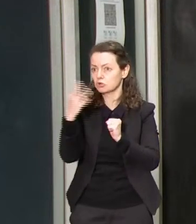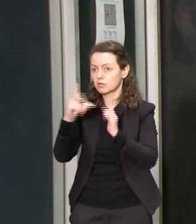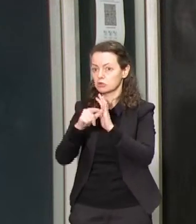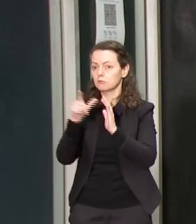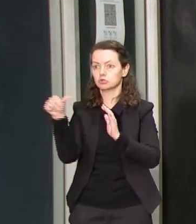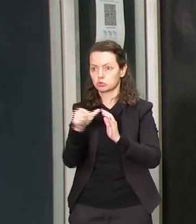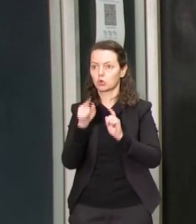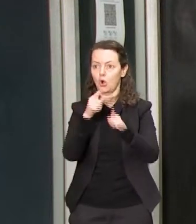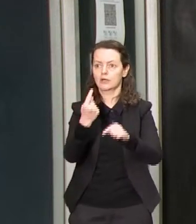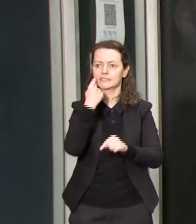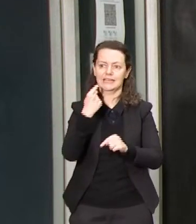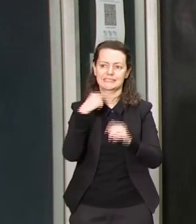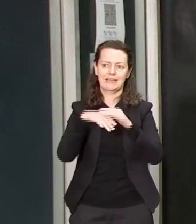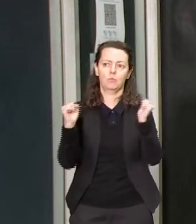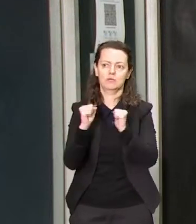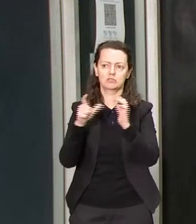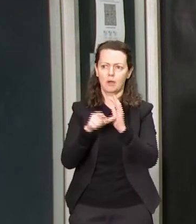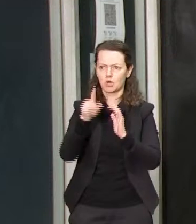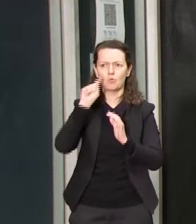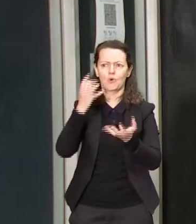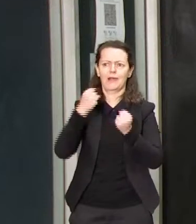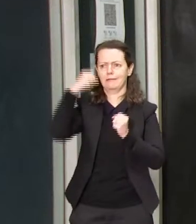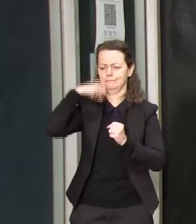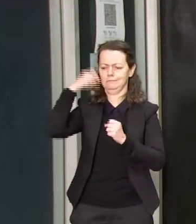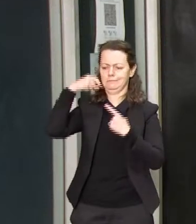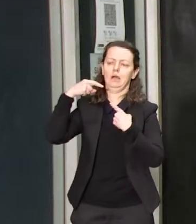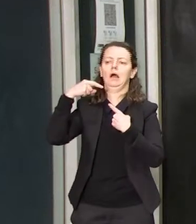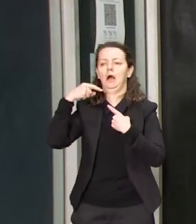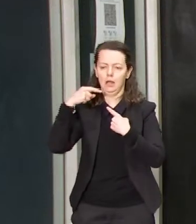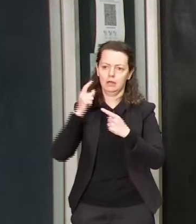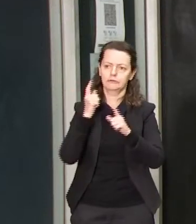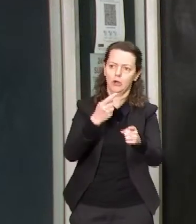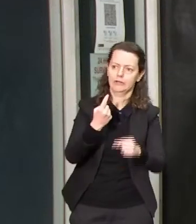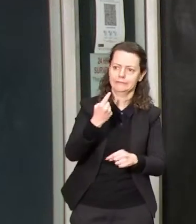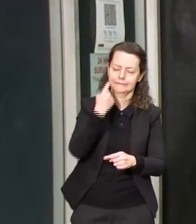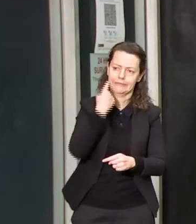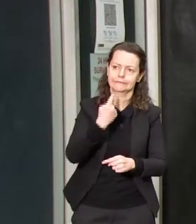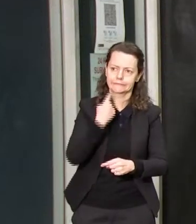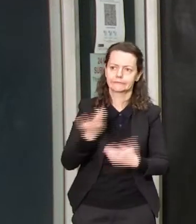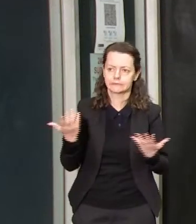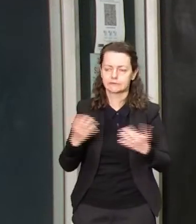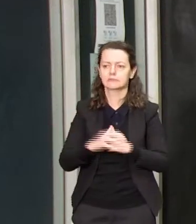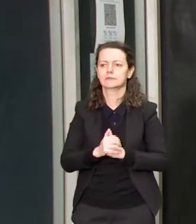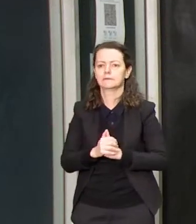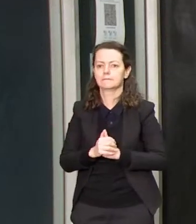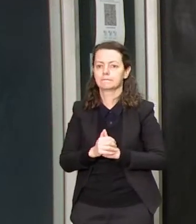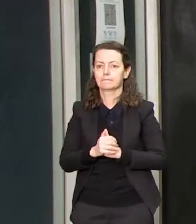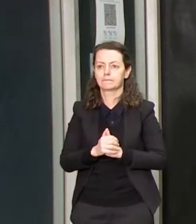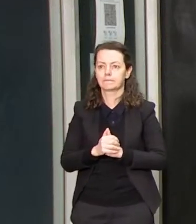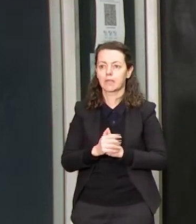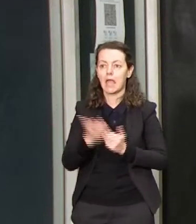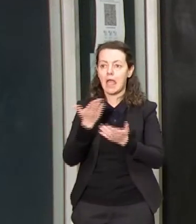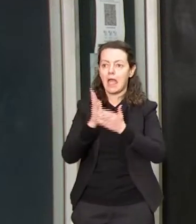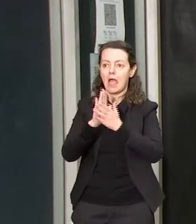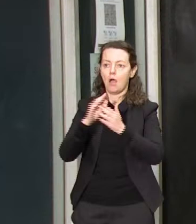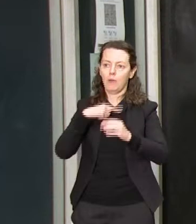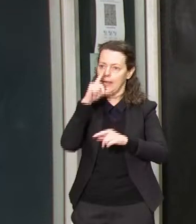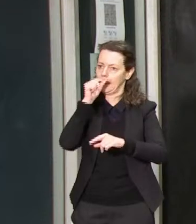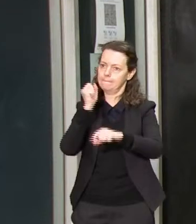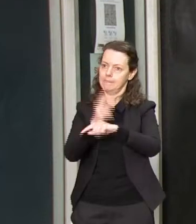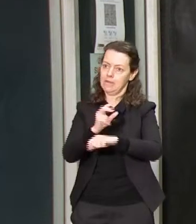of the state. In the long term, vaccination is our key. Having 20,000 people getting vaccinated through